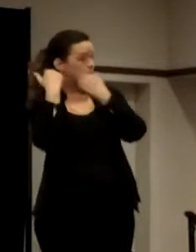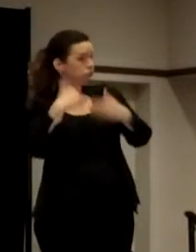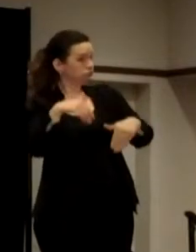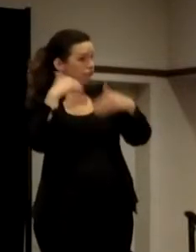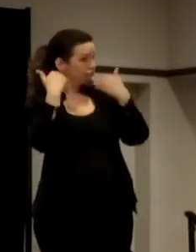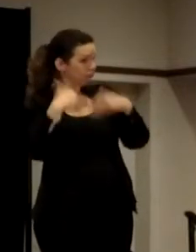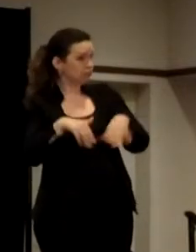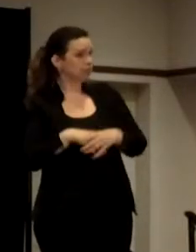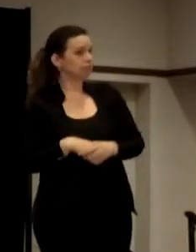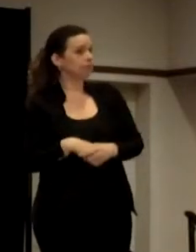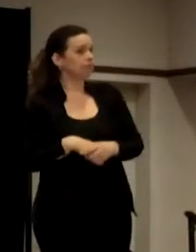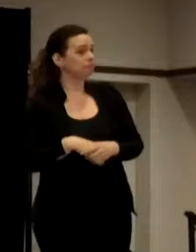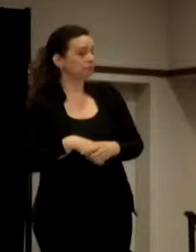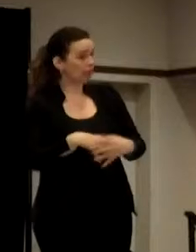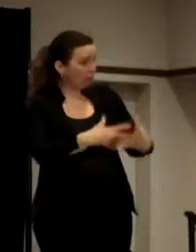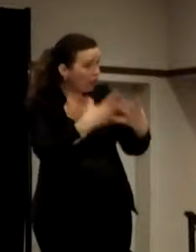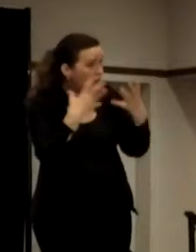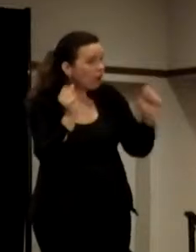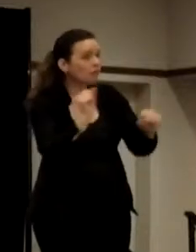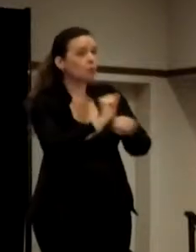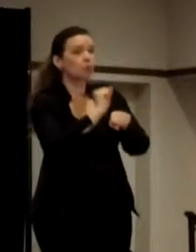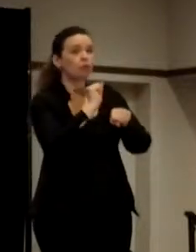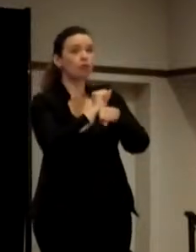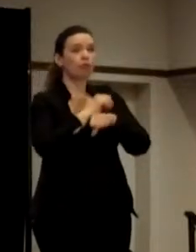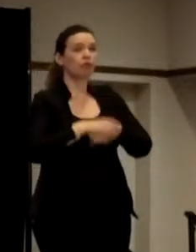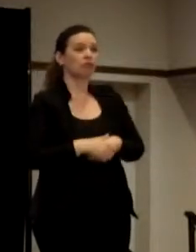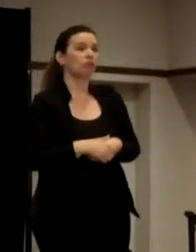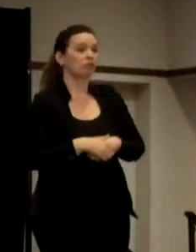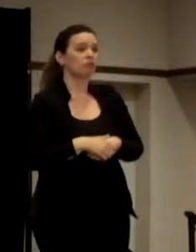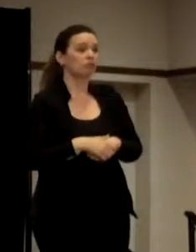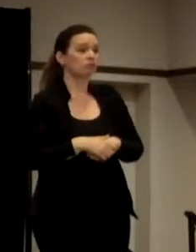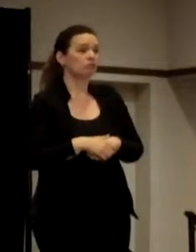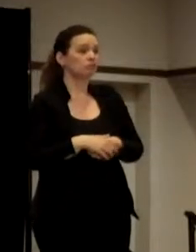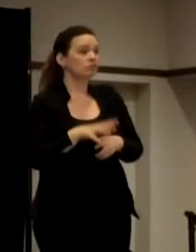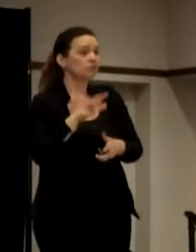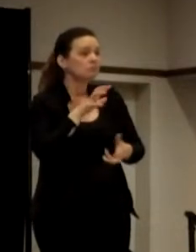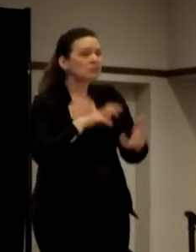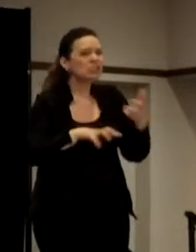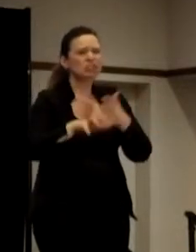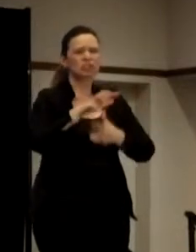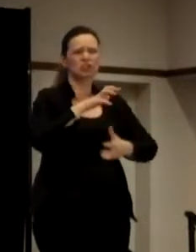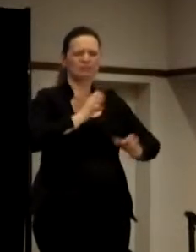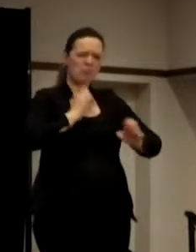a lot of work to do. It's just a mixture of emotions, right? And